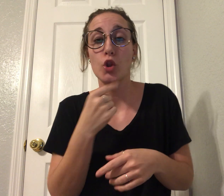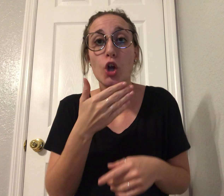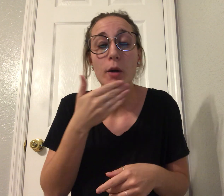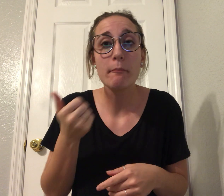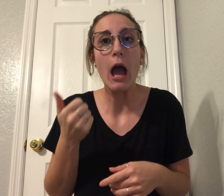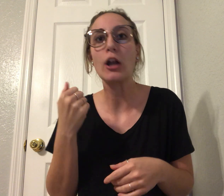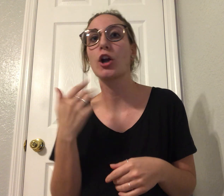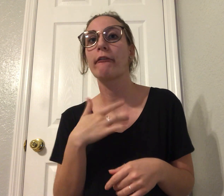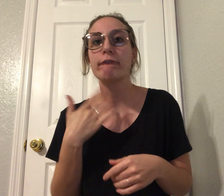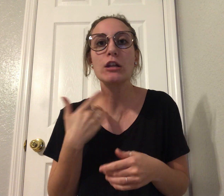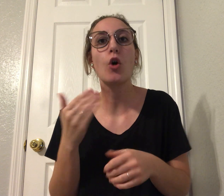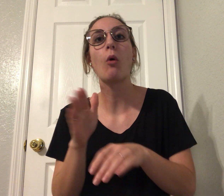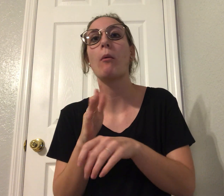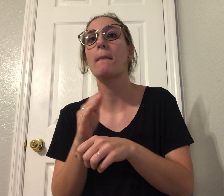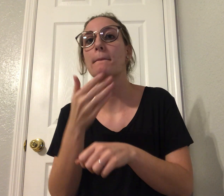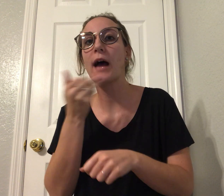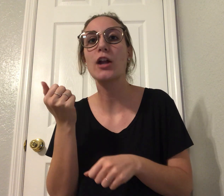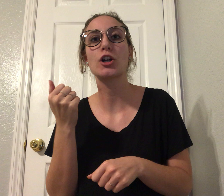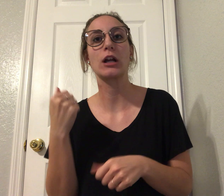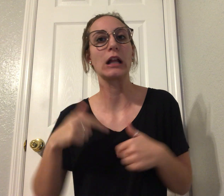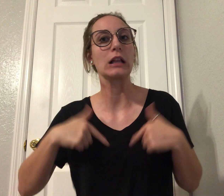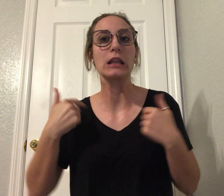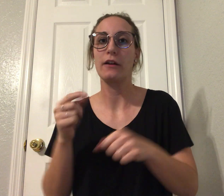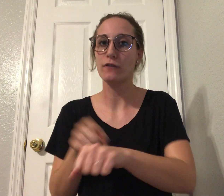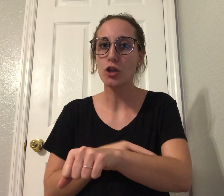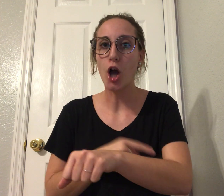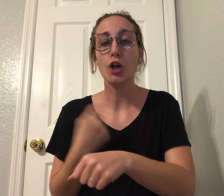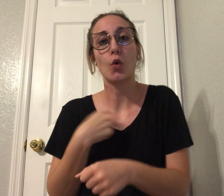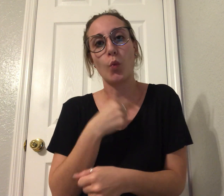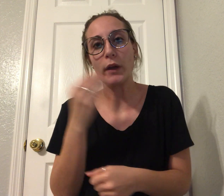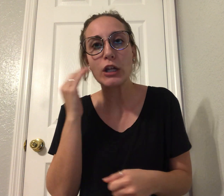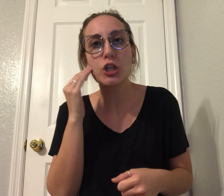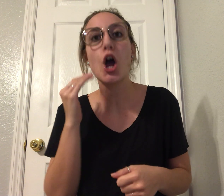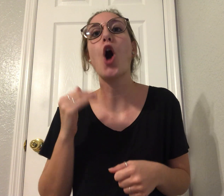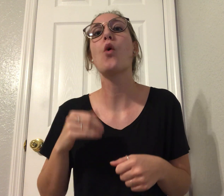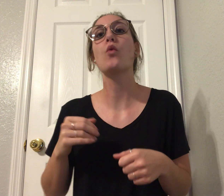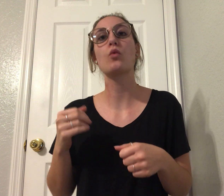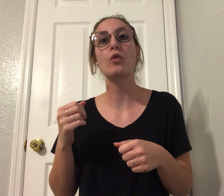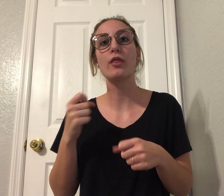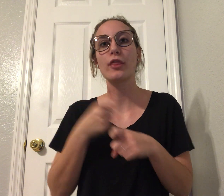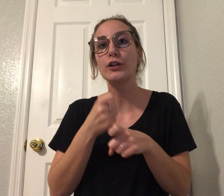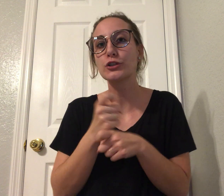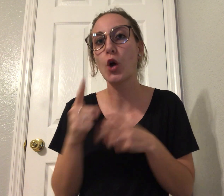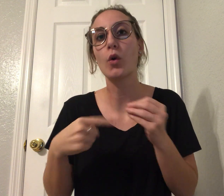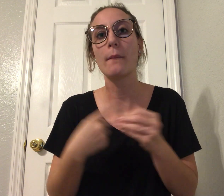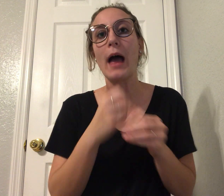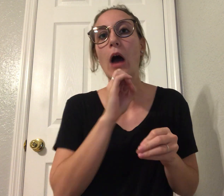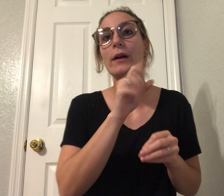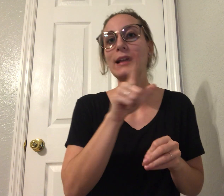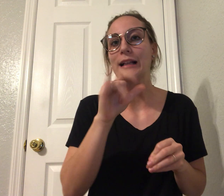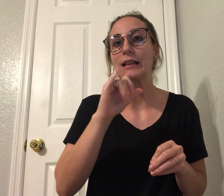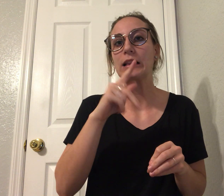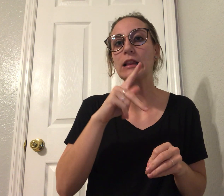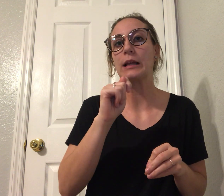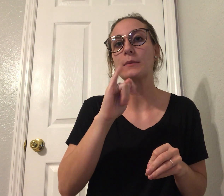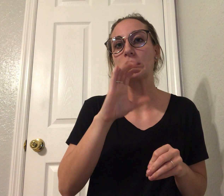course. And as we all know, the joke about the treadmills and the elliptical machines over the years have been what? That they